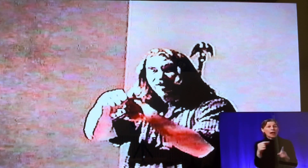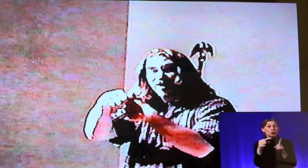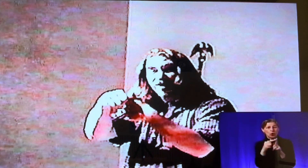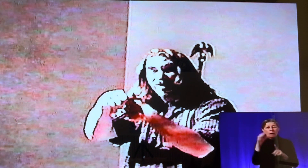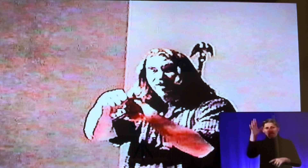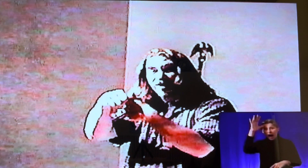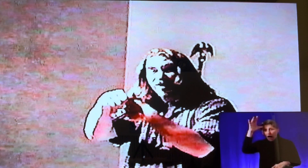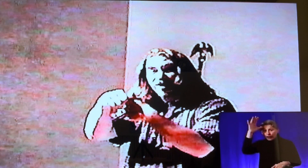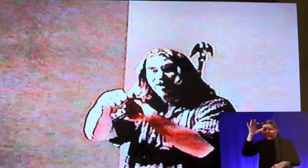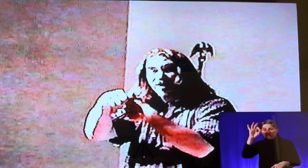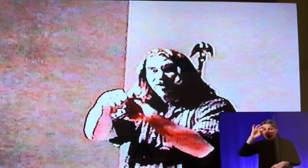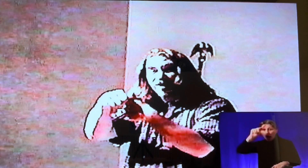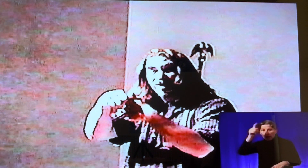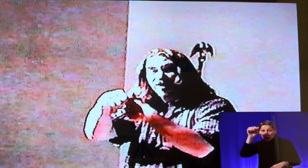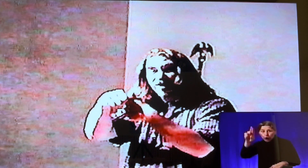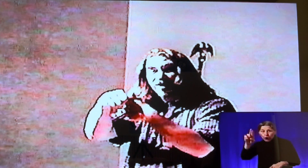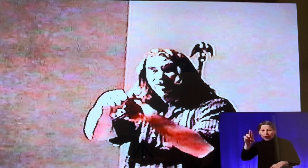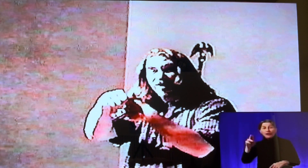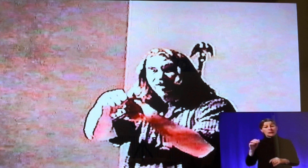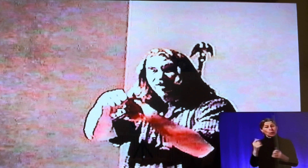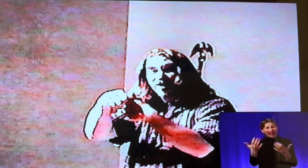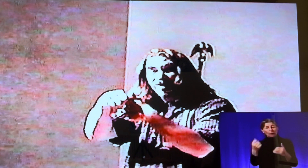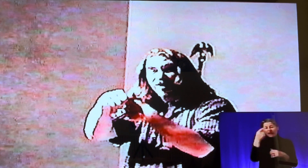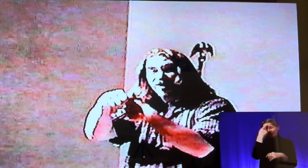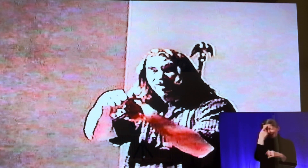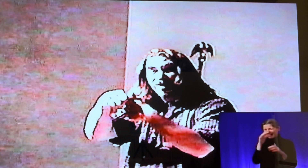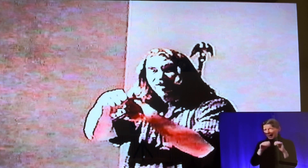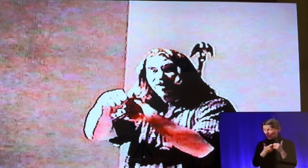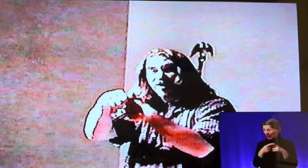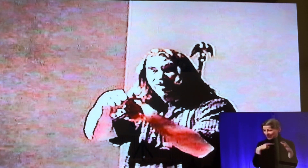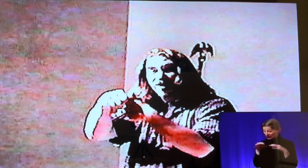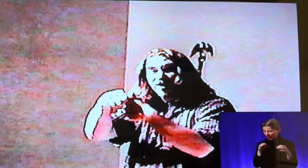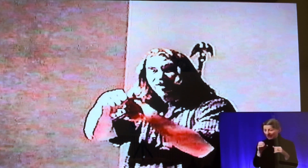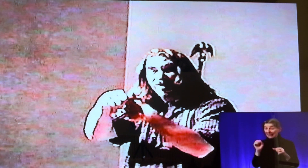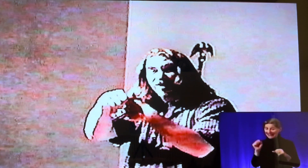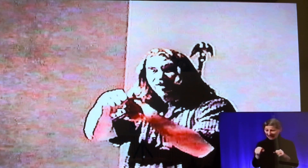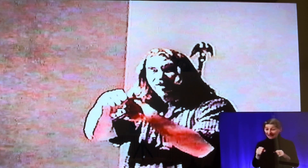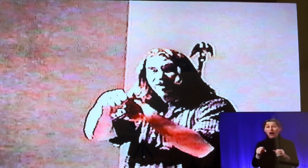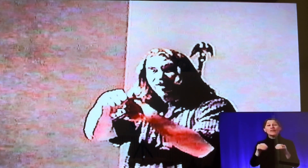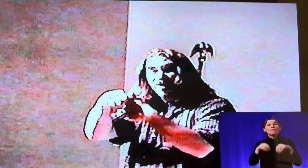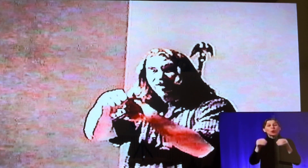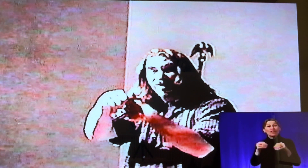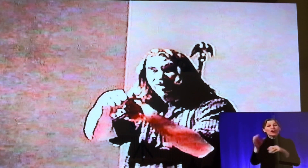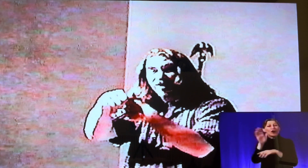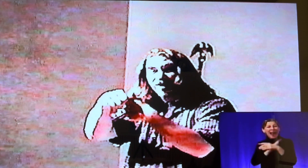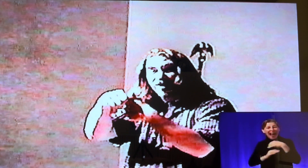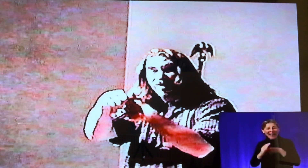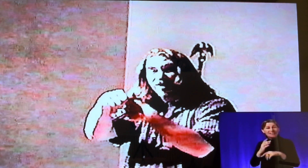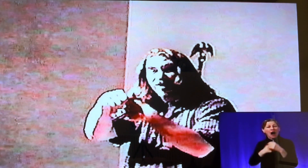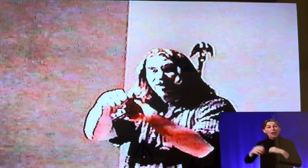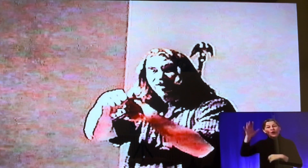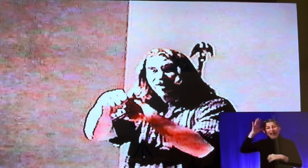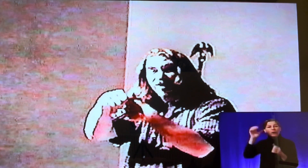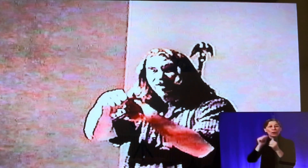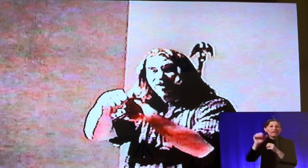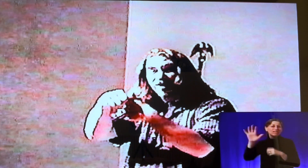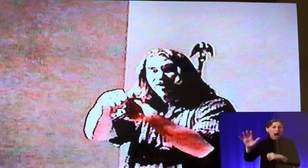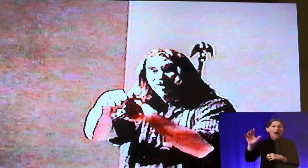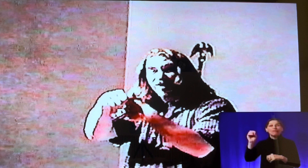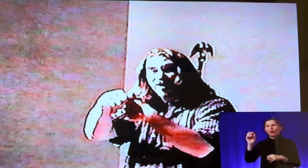my hand up. So now you have to go for the description. Yes, they put their hand up on their head with a 5. Something like that would have worked. Or they spread